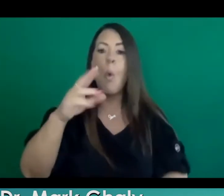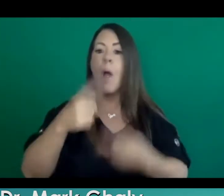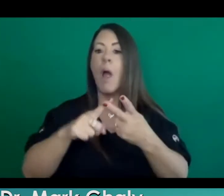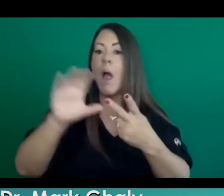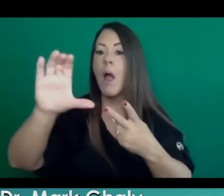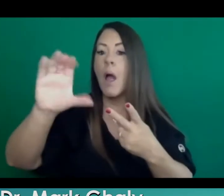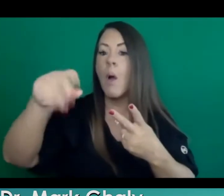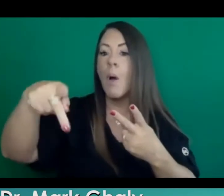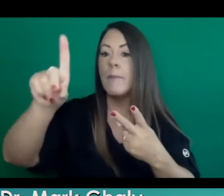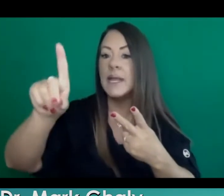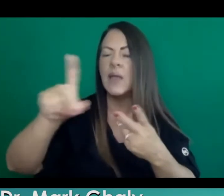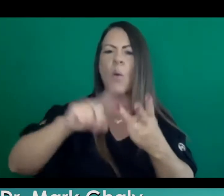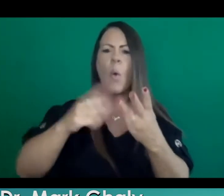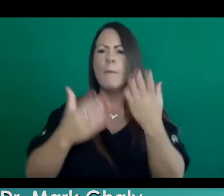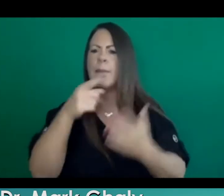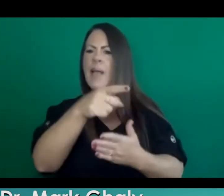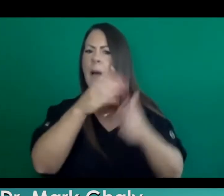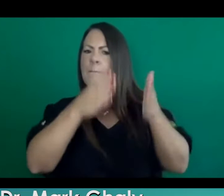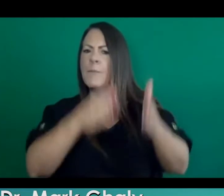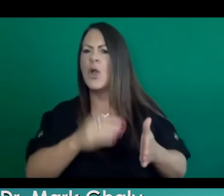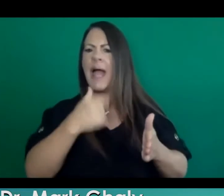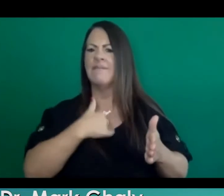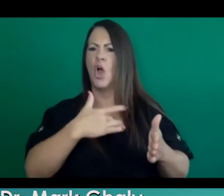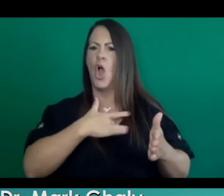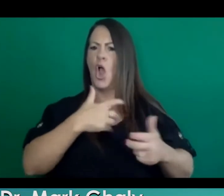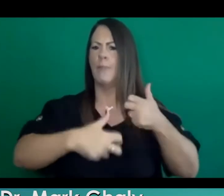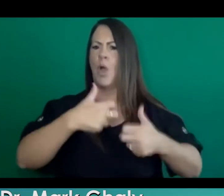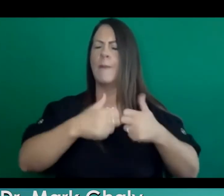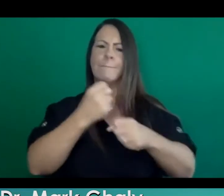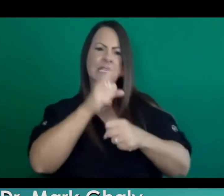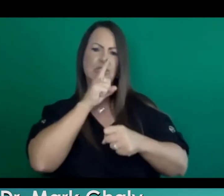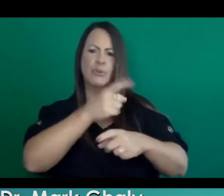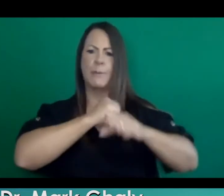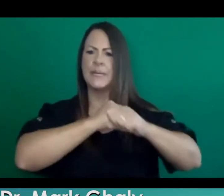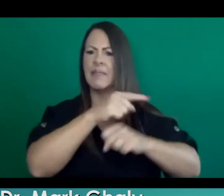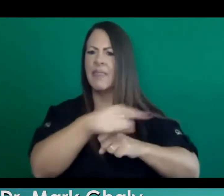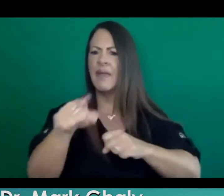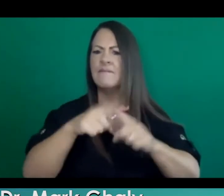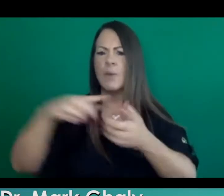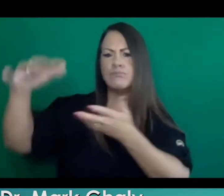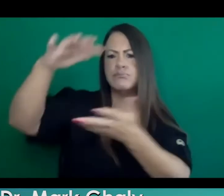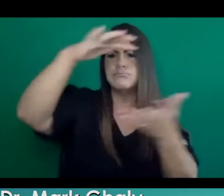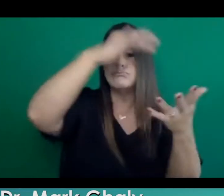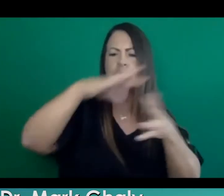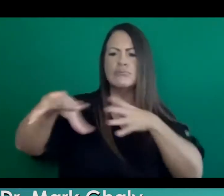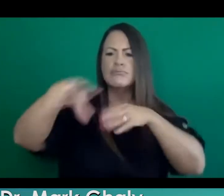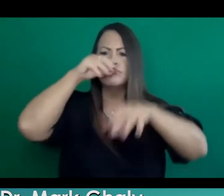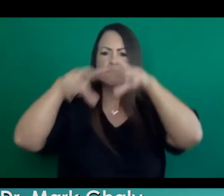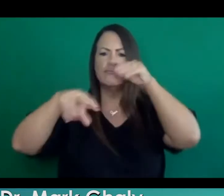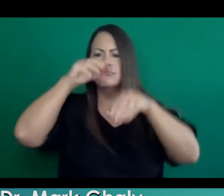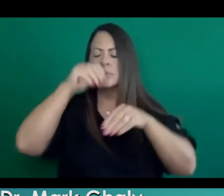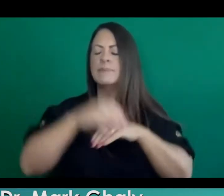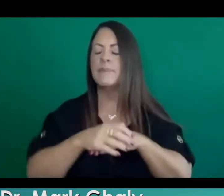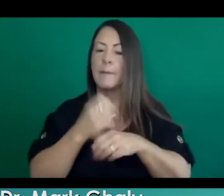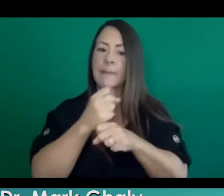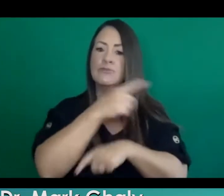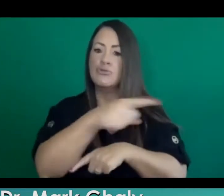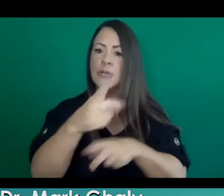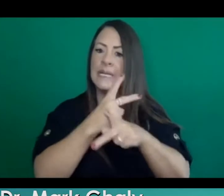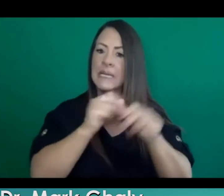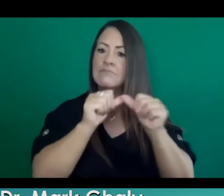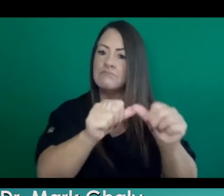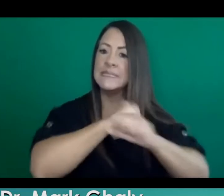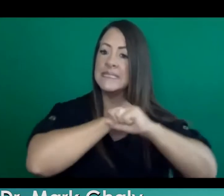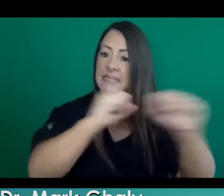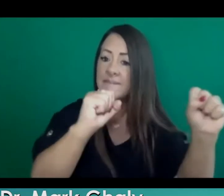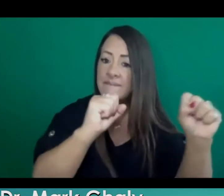or even heart conditions. And we want to make sure that individuals who have those conditions are as safe and healthy as possible.